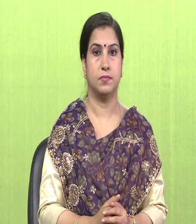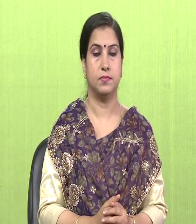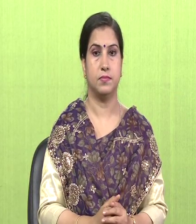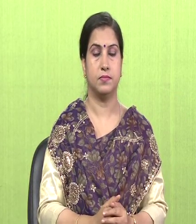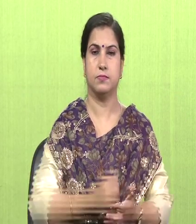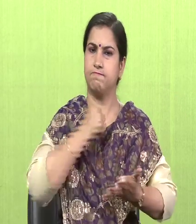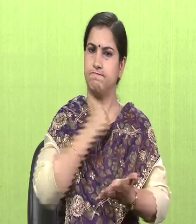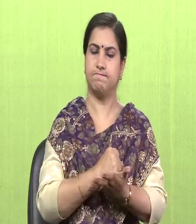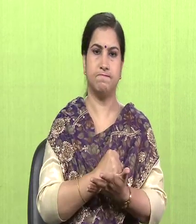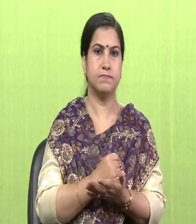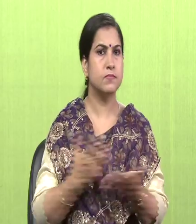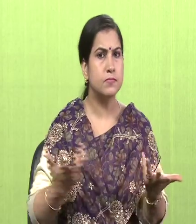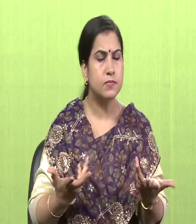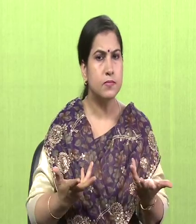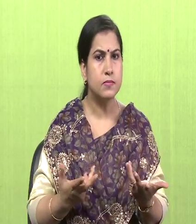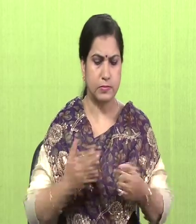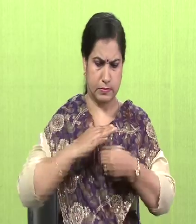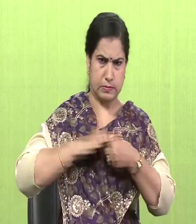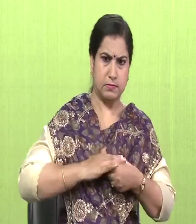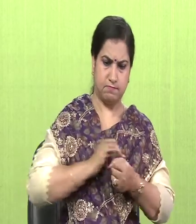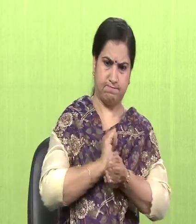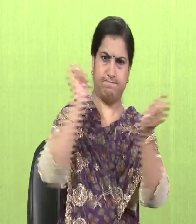right against exploitation, etc.